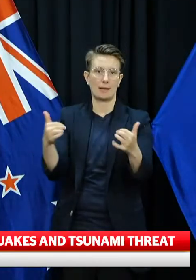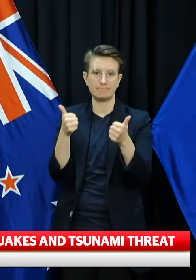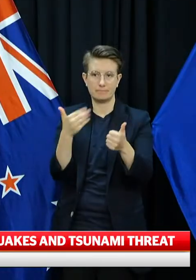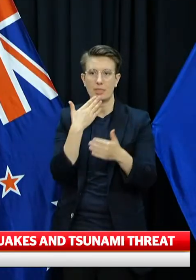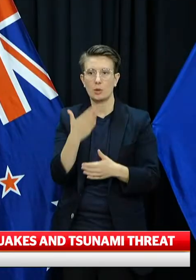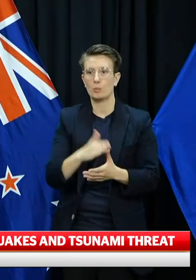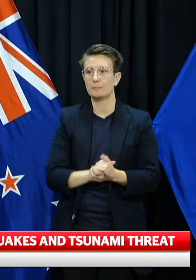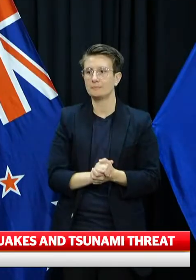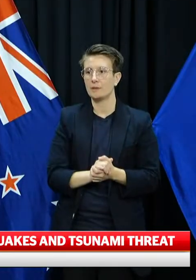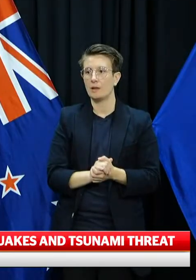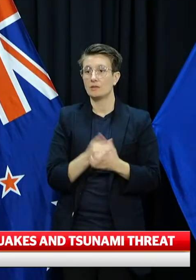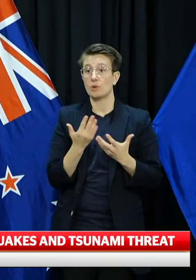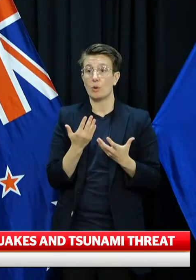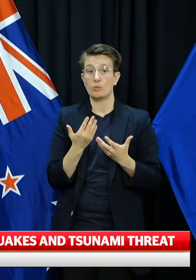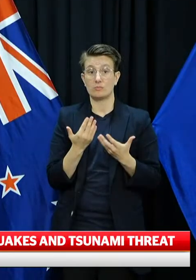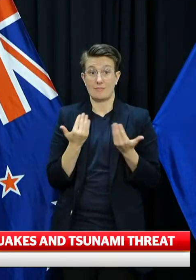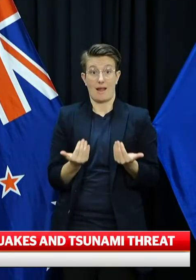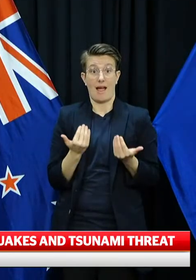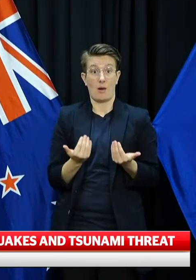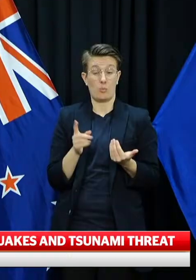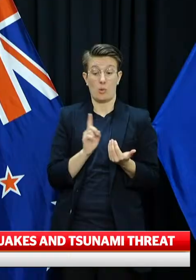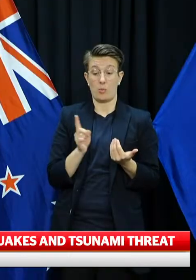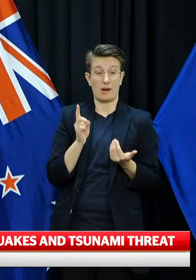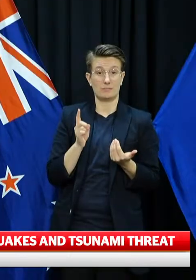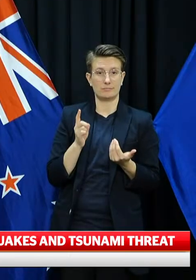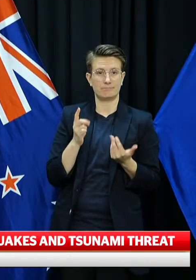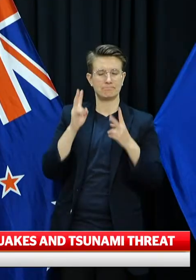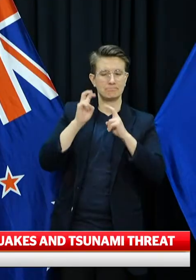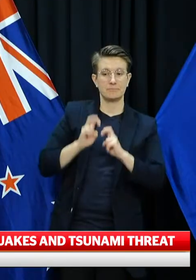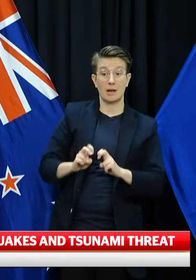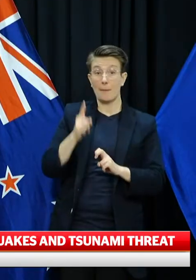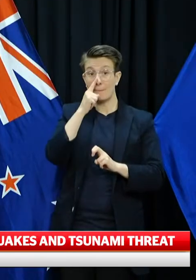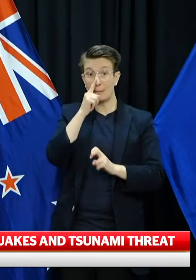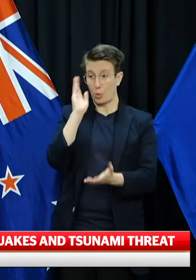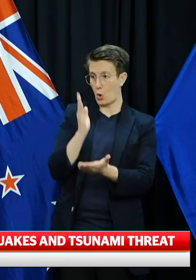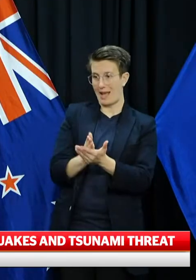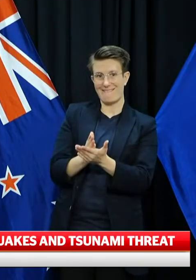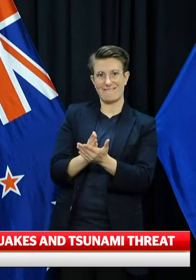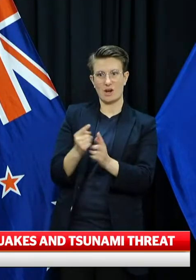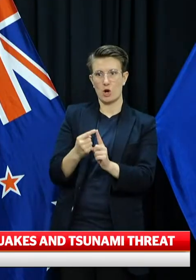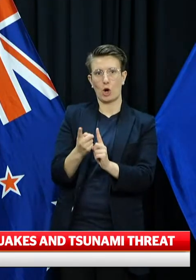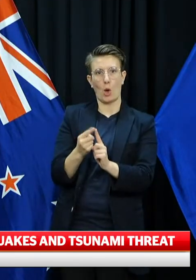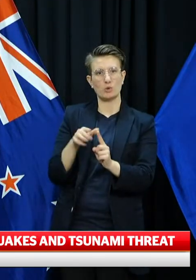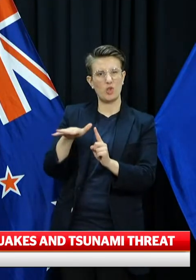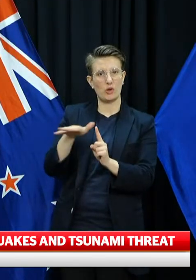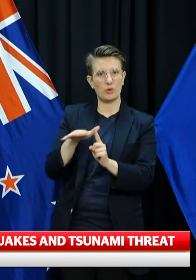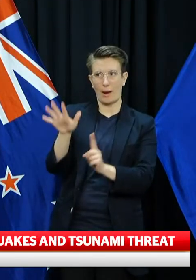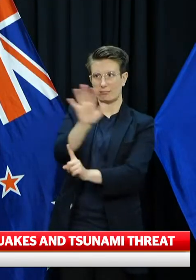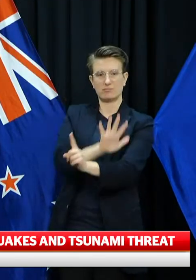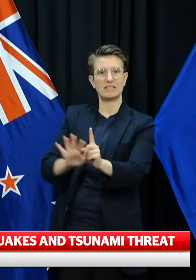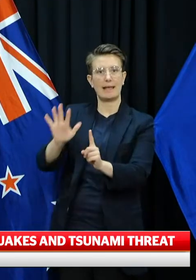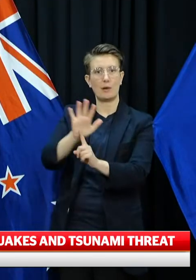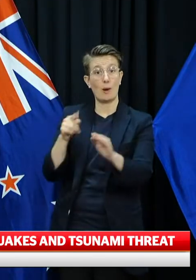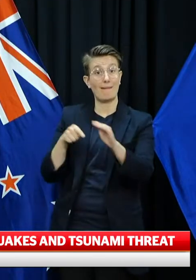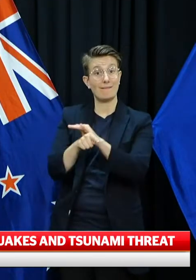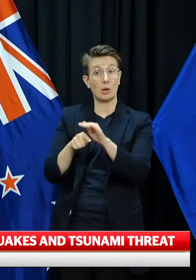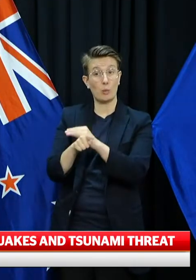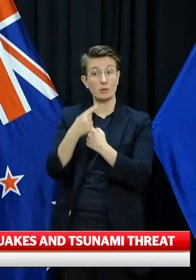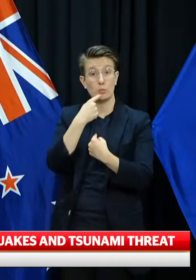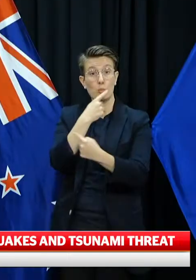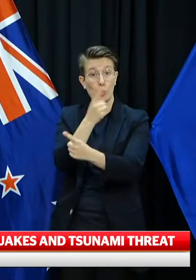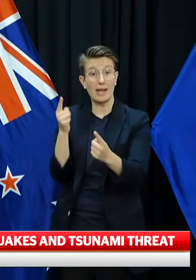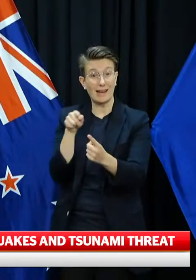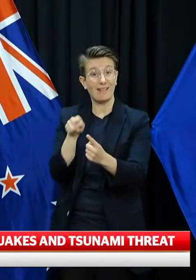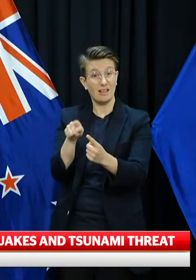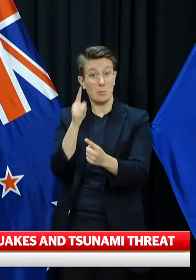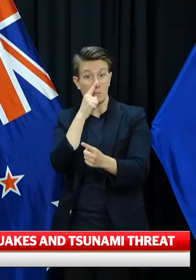impacts on the ground, do people know what they're meant to be doing? By and large, the responses and the feedback that we're getting is yes. When